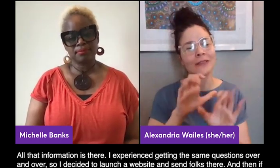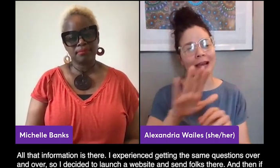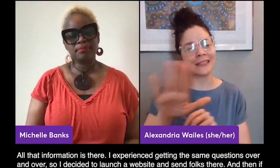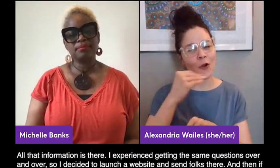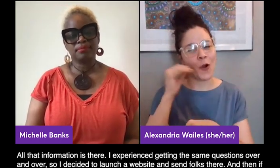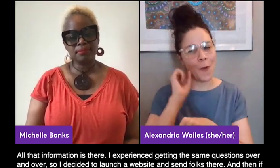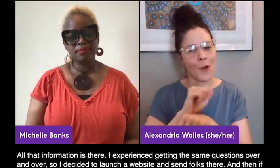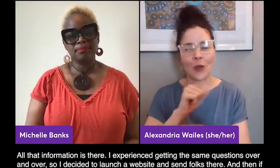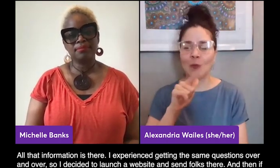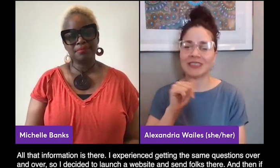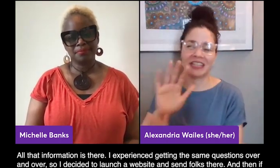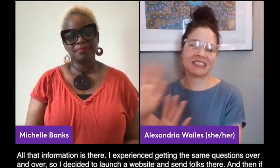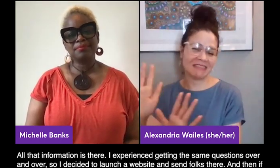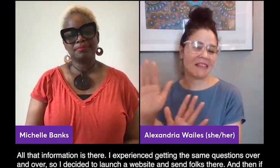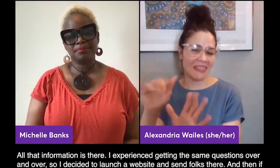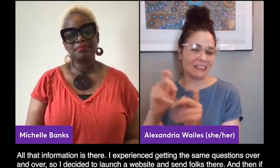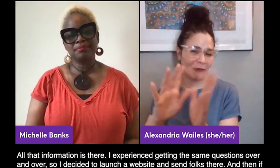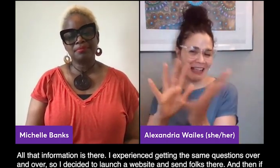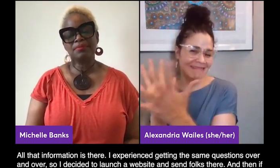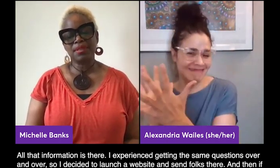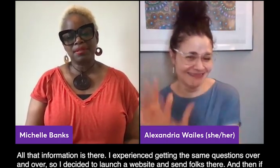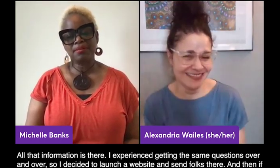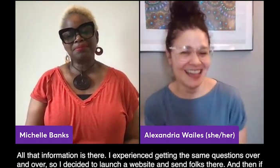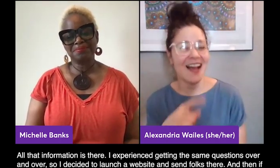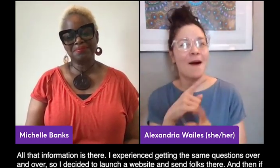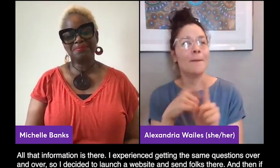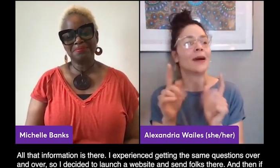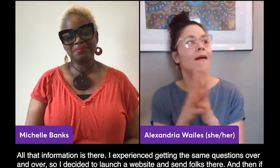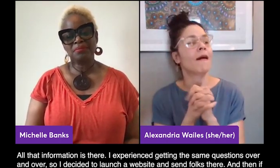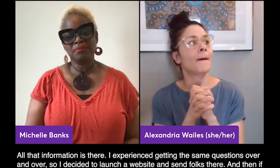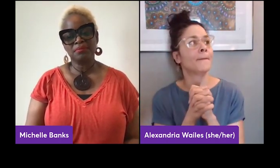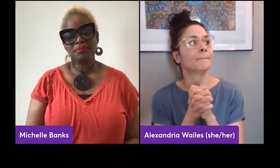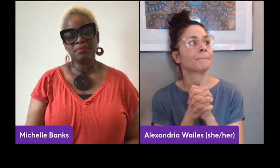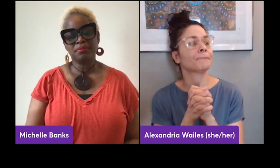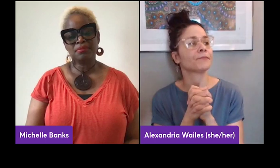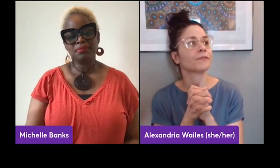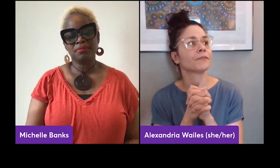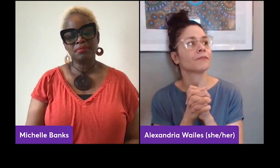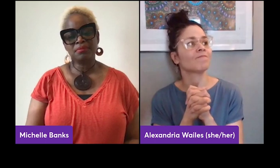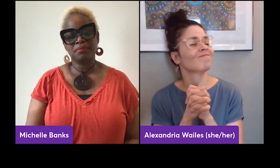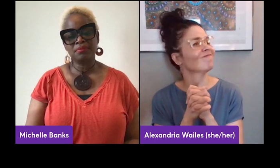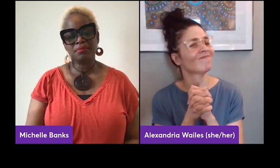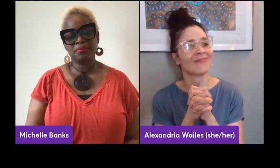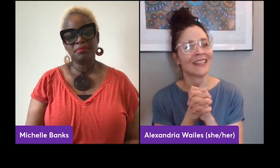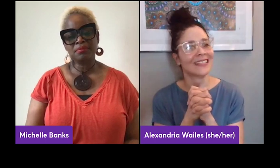And then if they ask me more questions, I can tell whether they've done their homework or not.